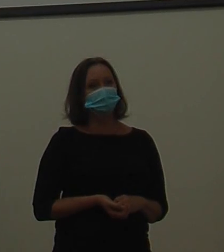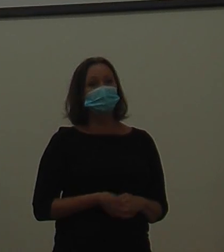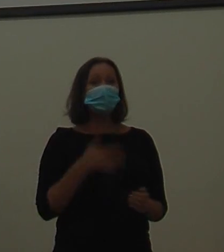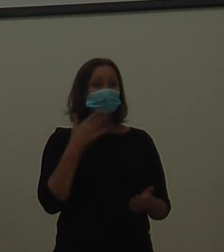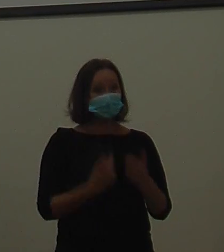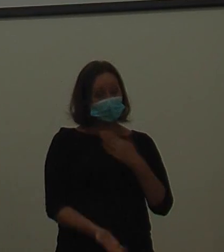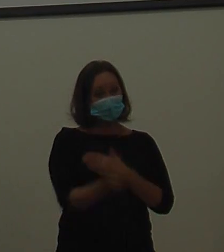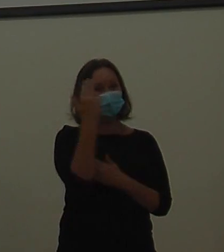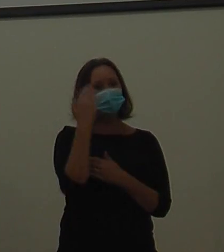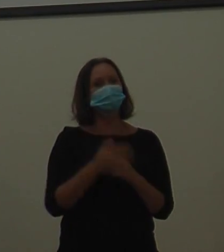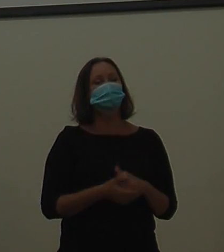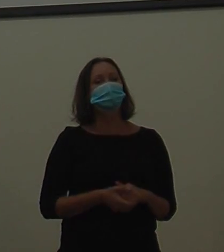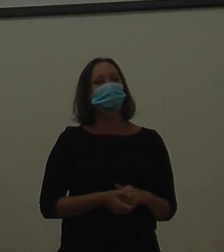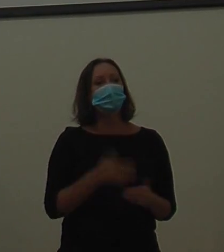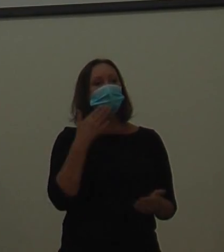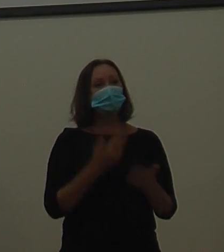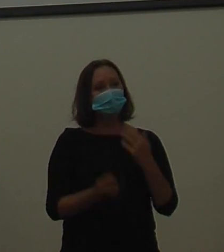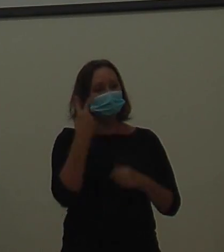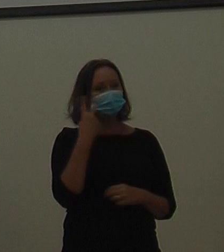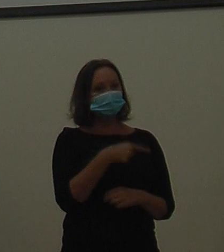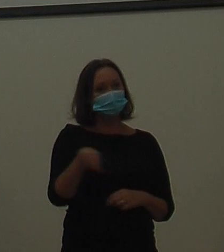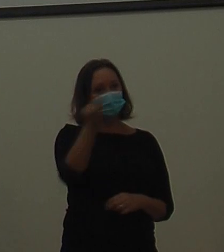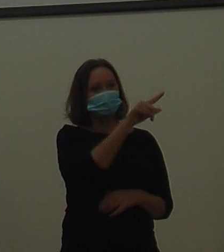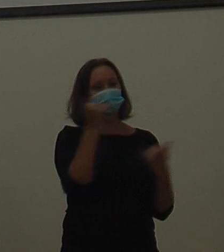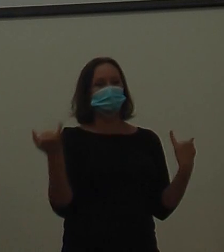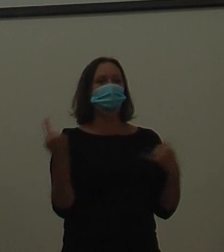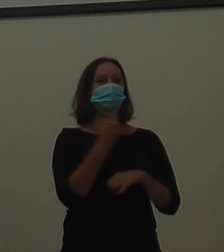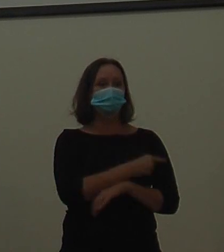Good morning. It's good to see all of you this morning.